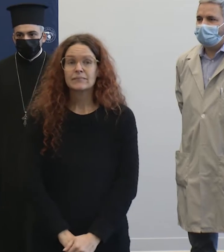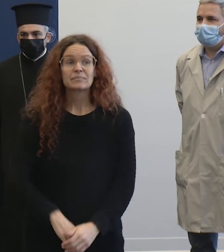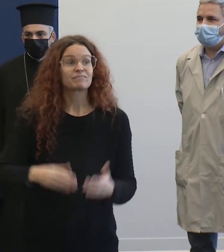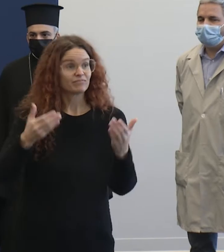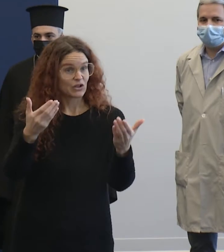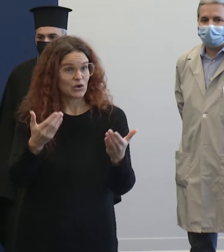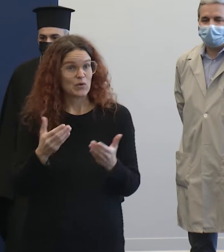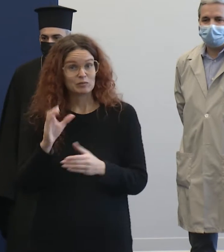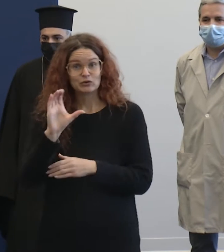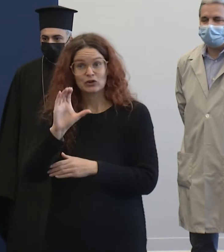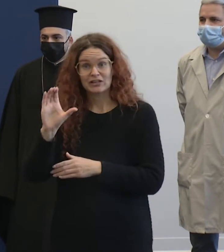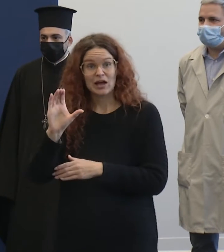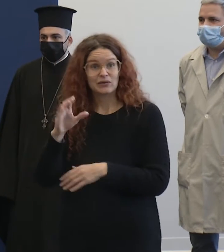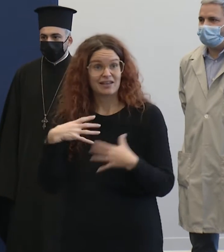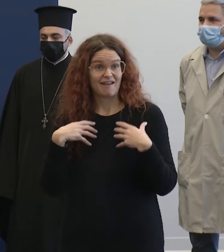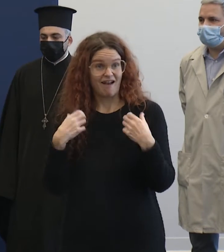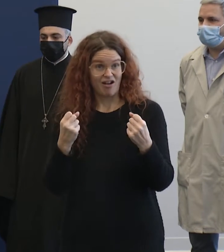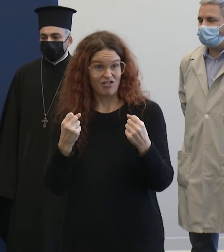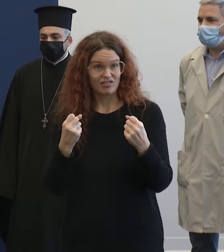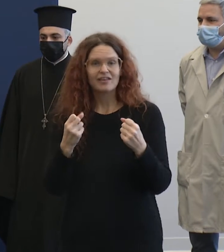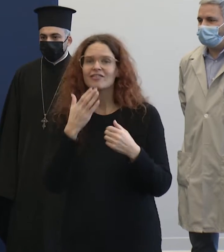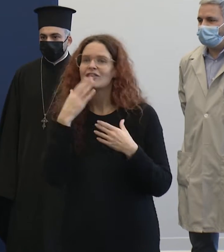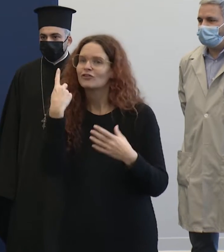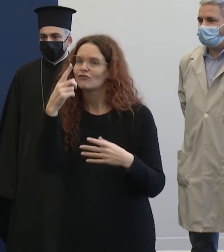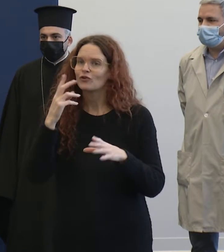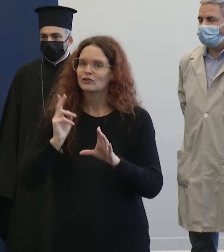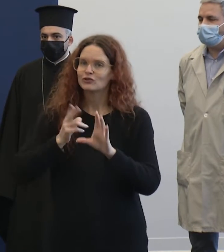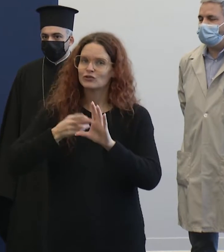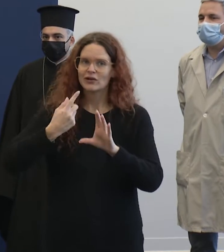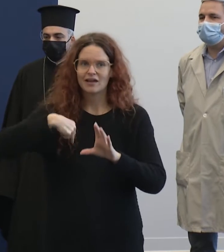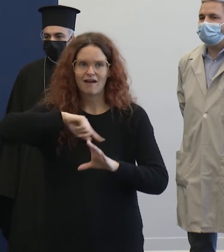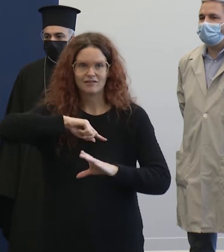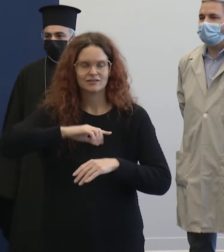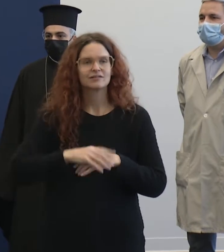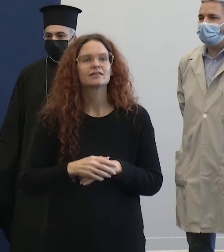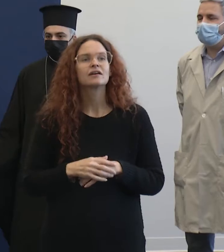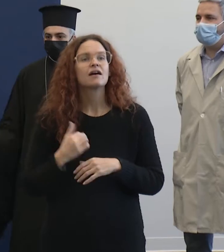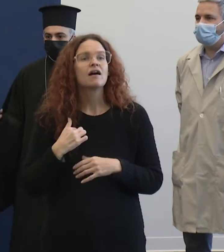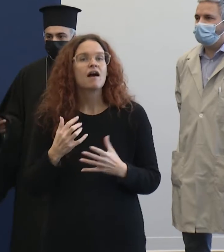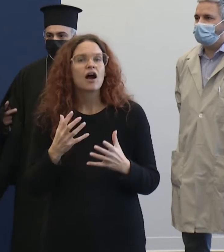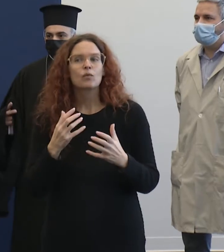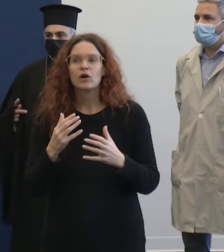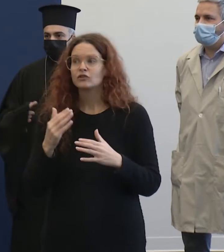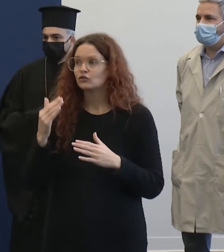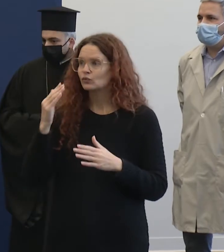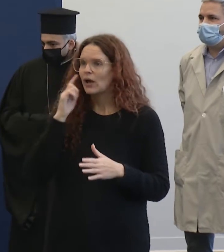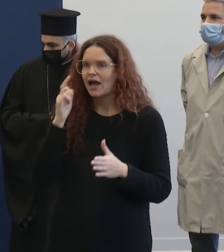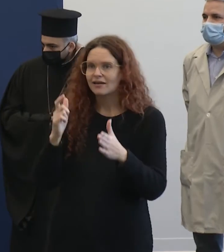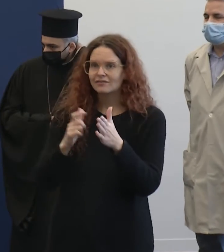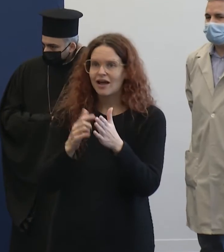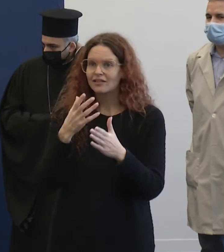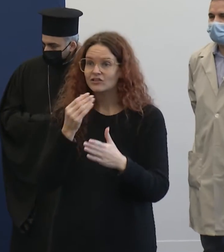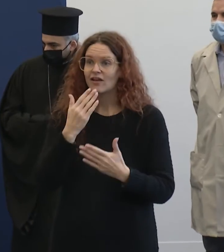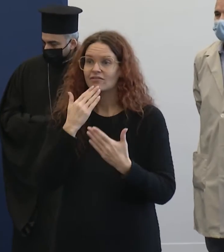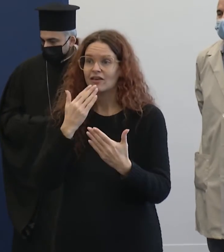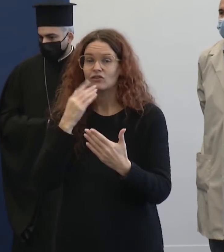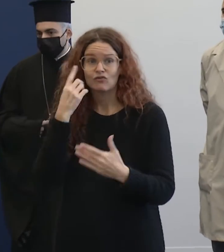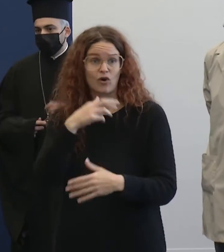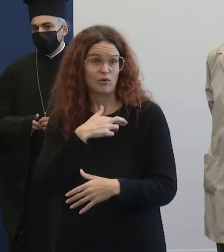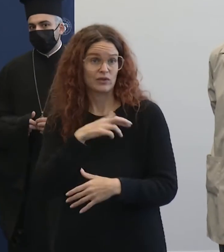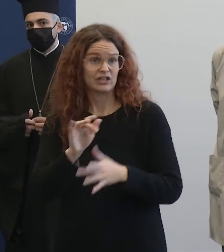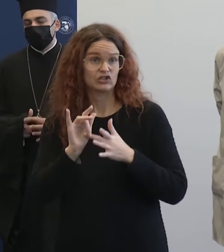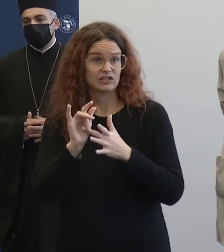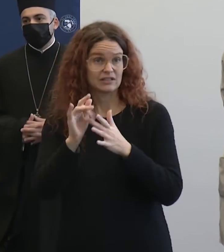Welcome to Cook County Health, and thank you for joining us. I'd like to give special acknowledgement and gratitude to our religious